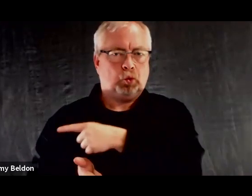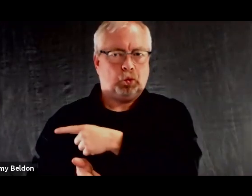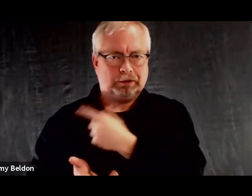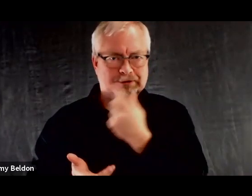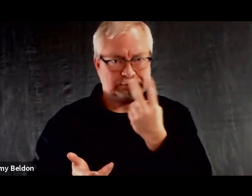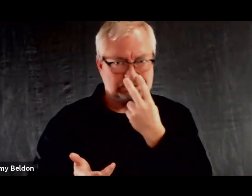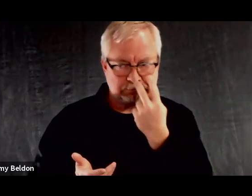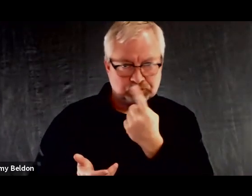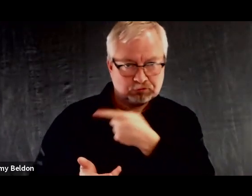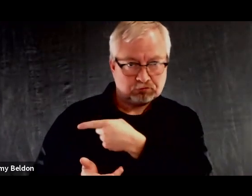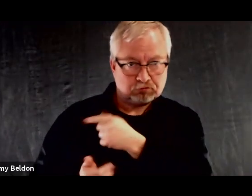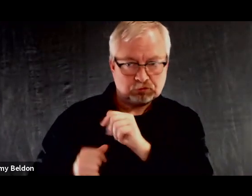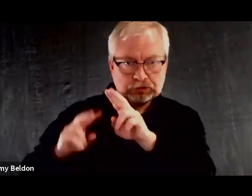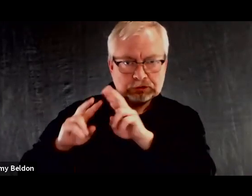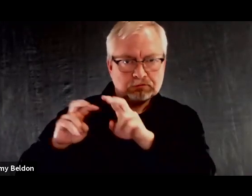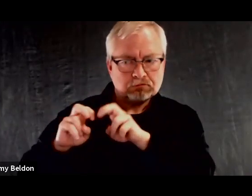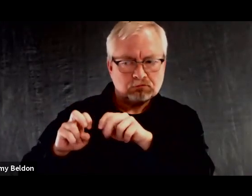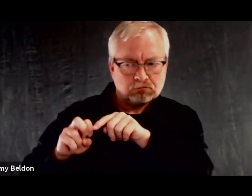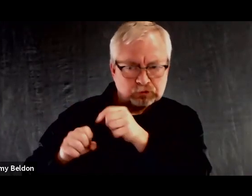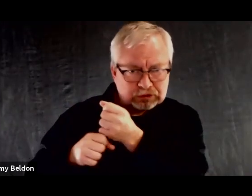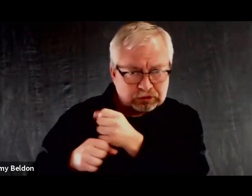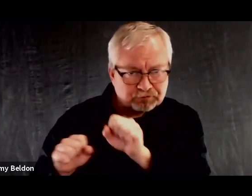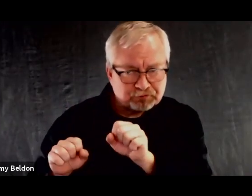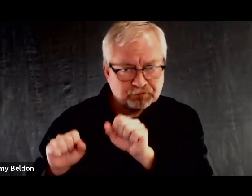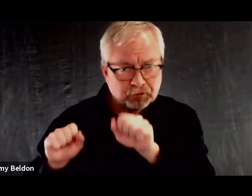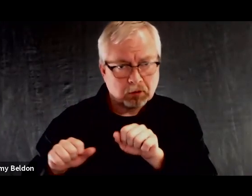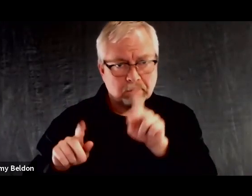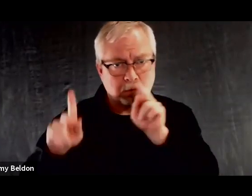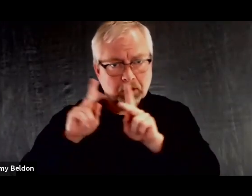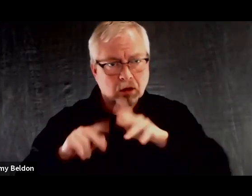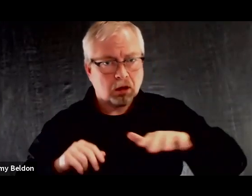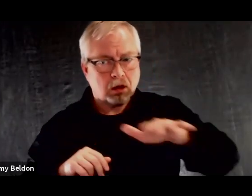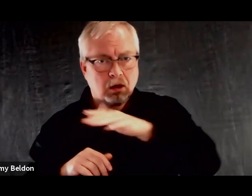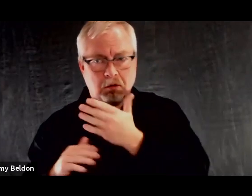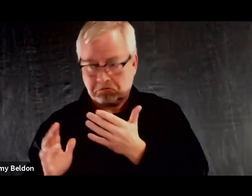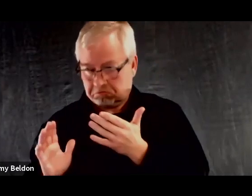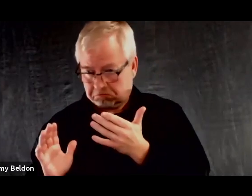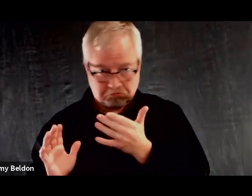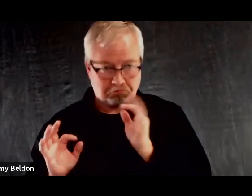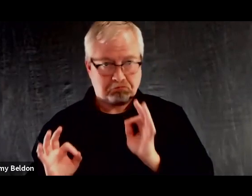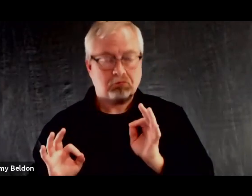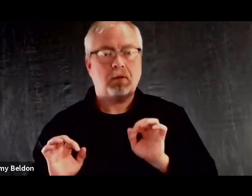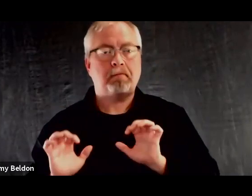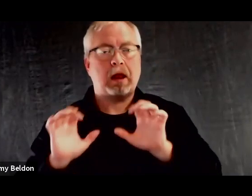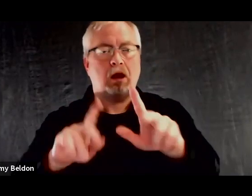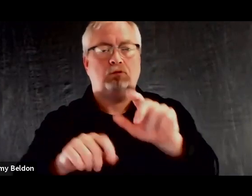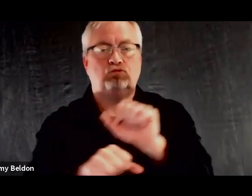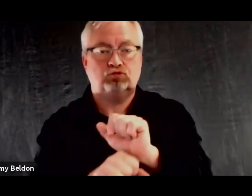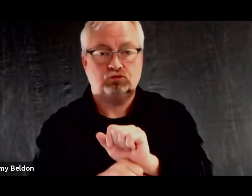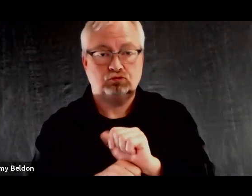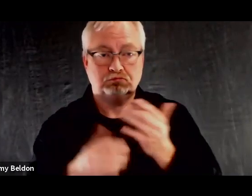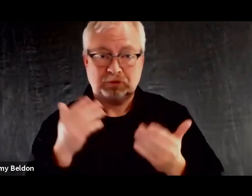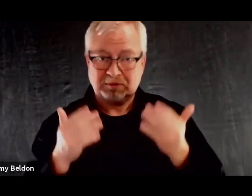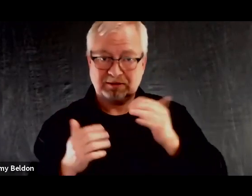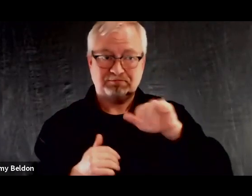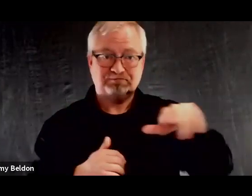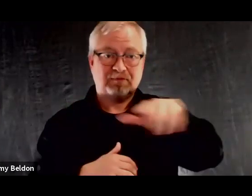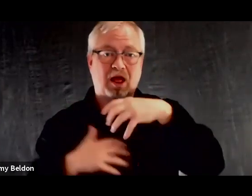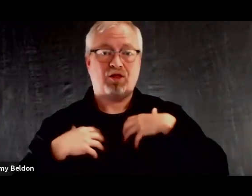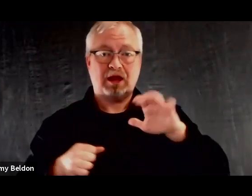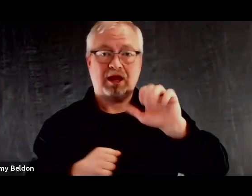of return to work strategies, particularly possibly in healthcare. But I think